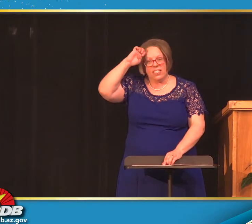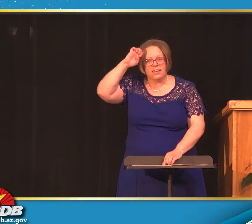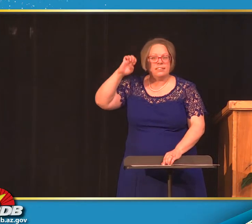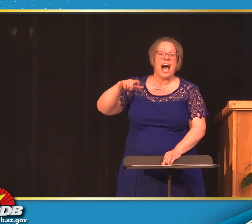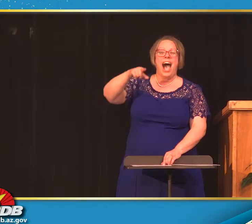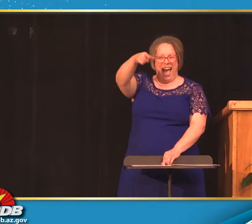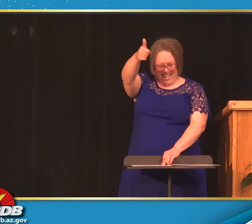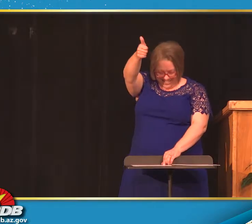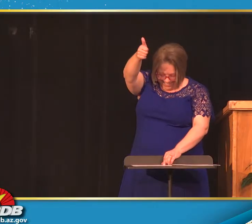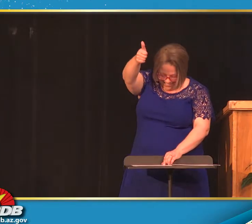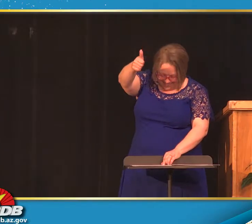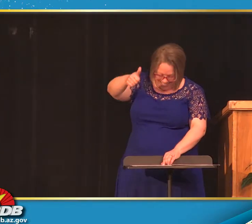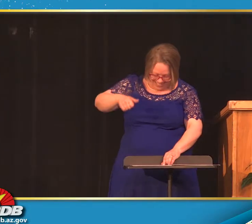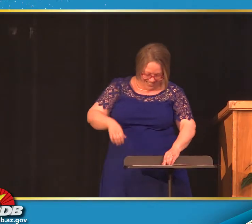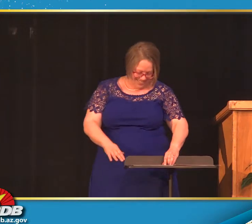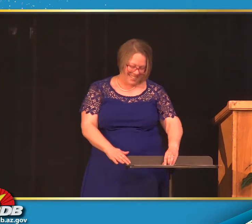Ethan, I see you.